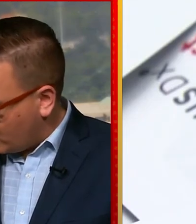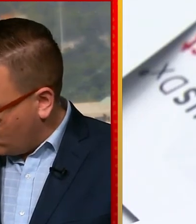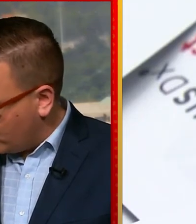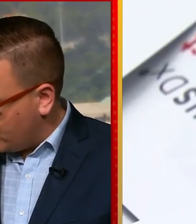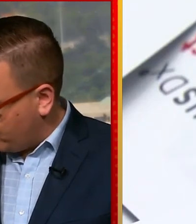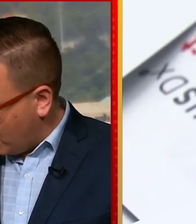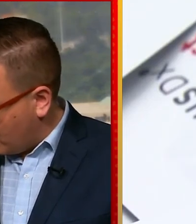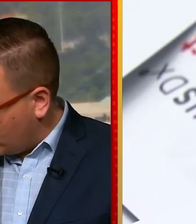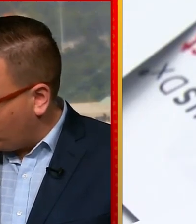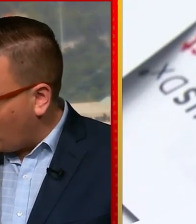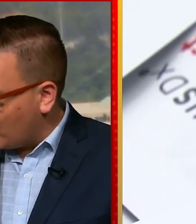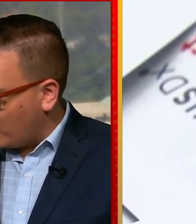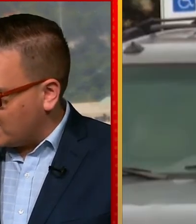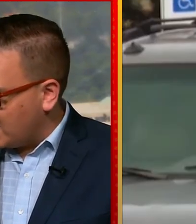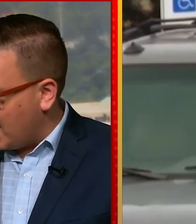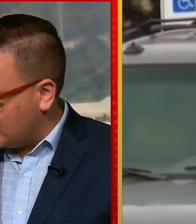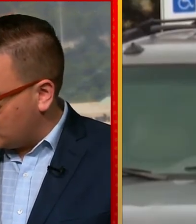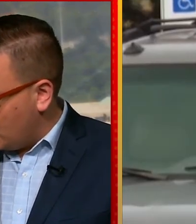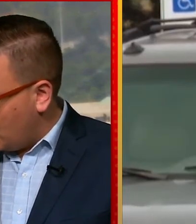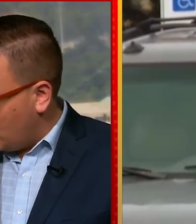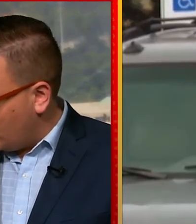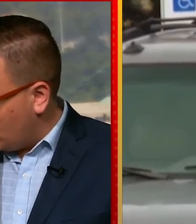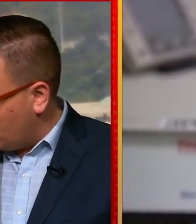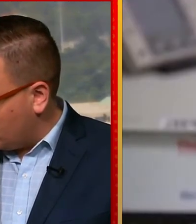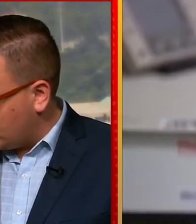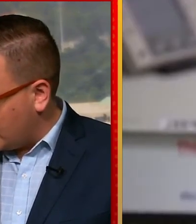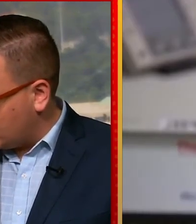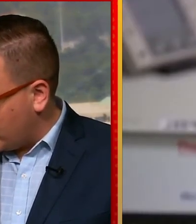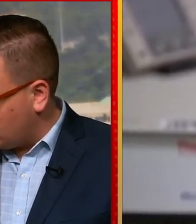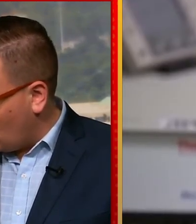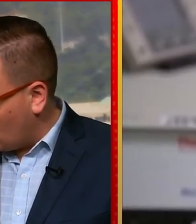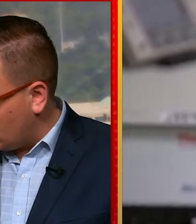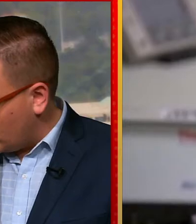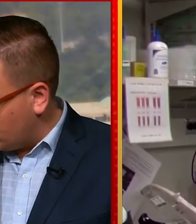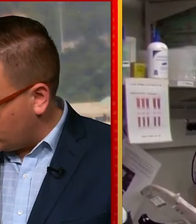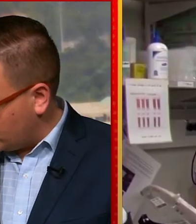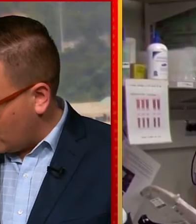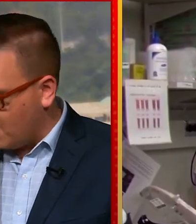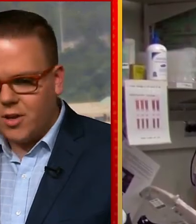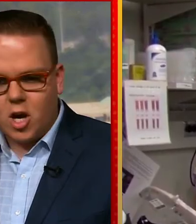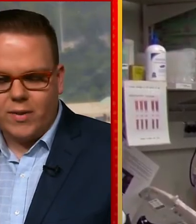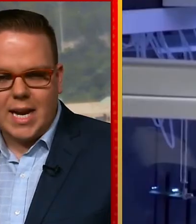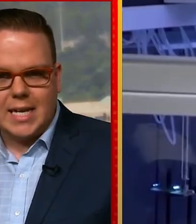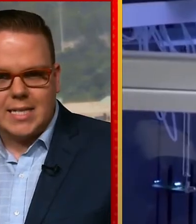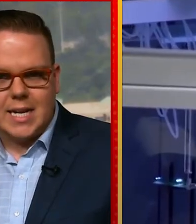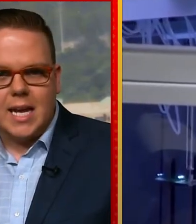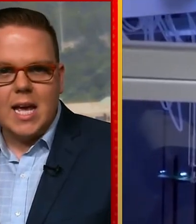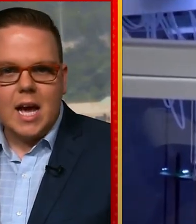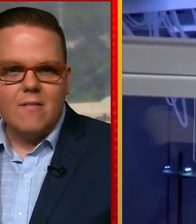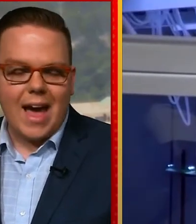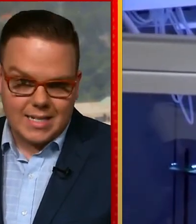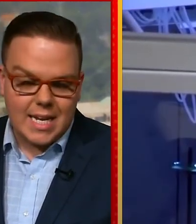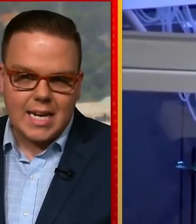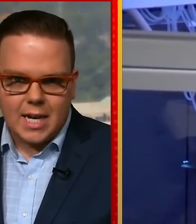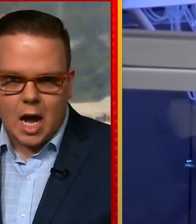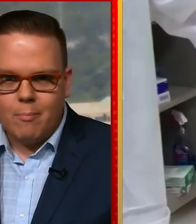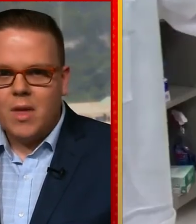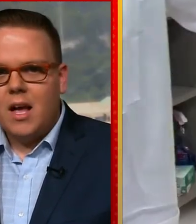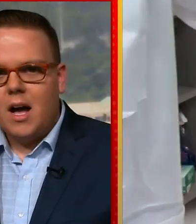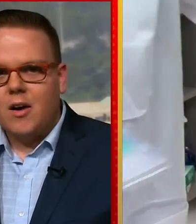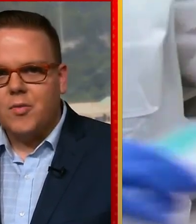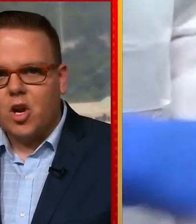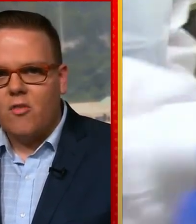a good progress as the state expects more dosages of the COVID-19 vaccine to